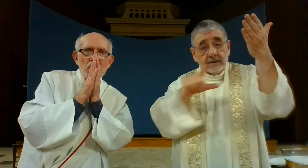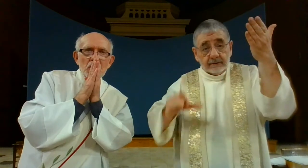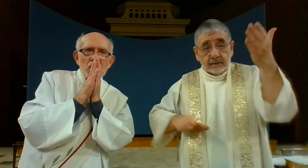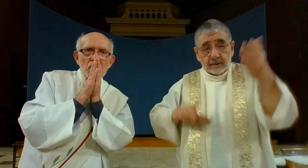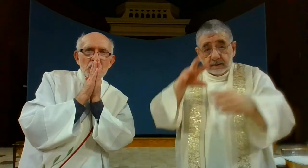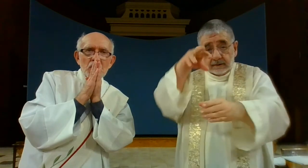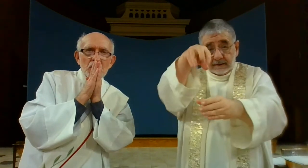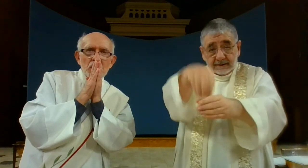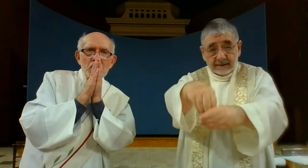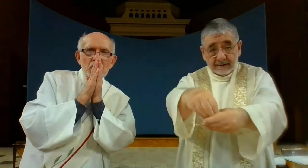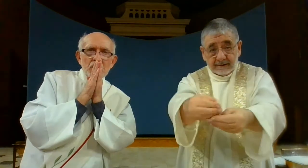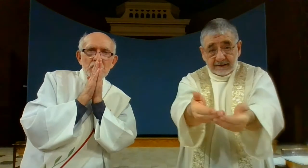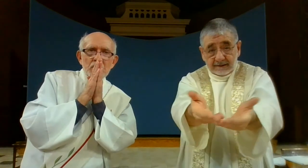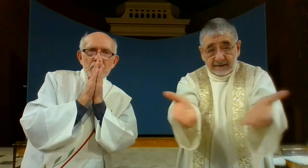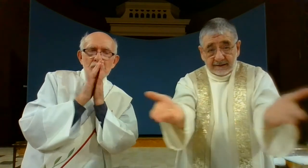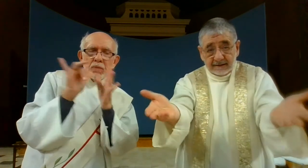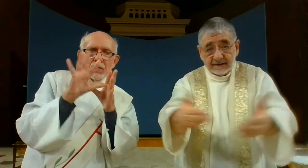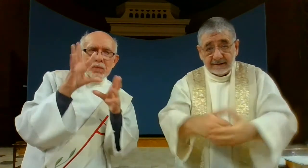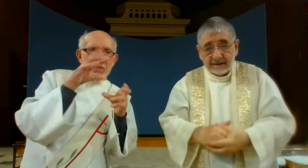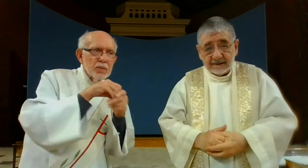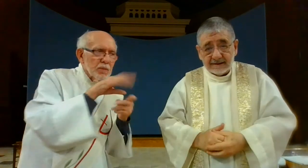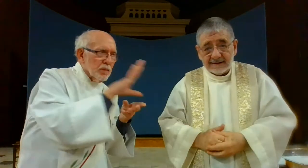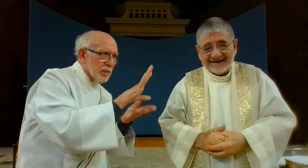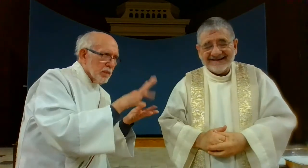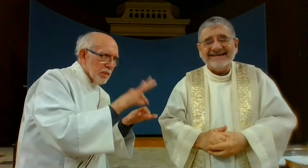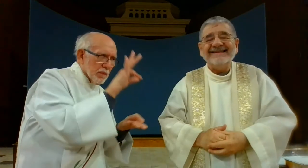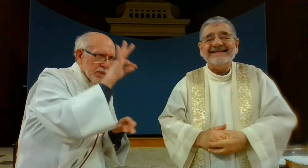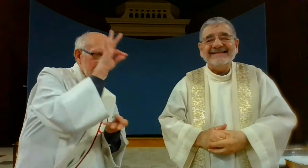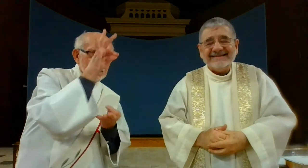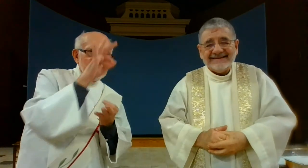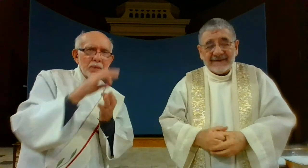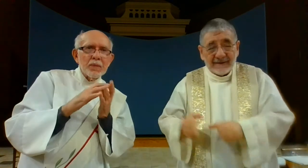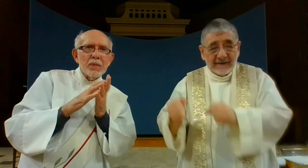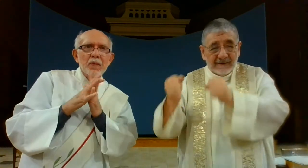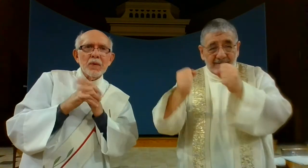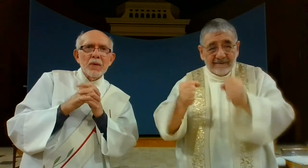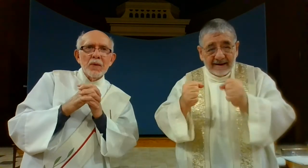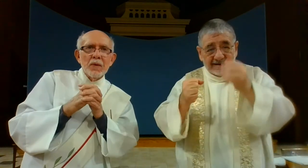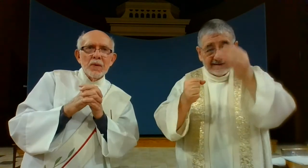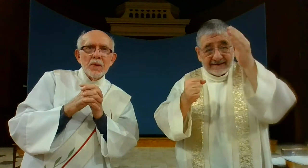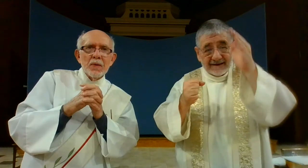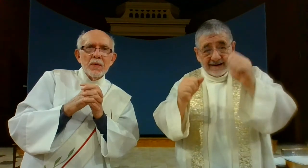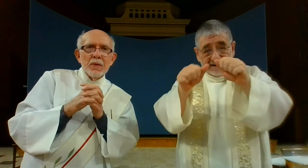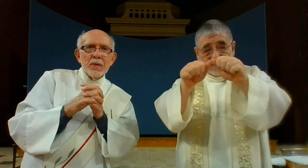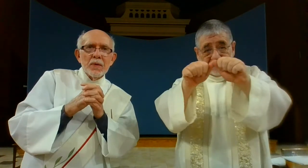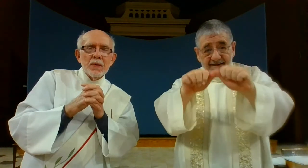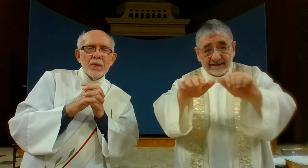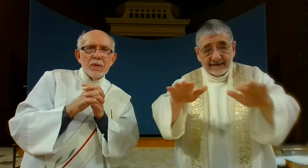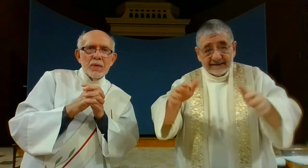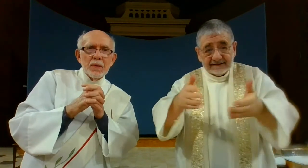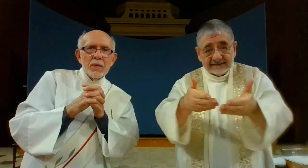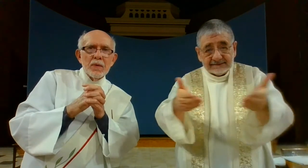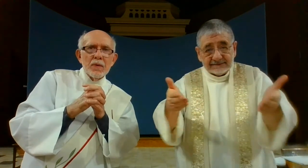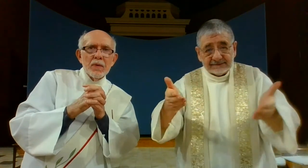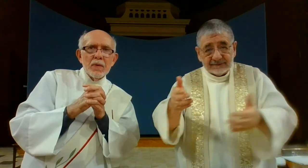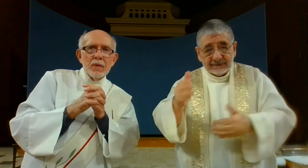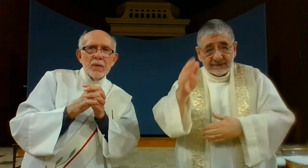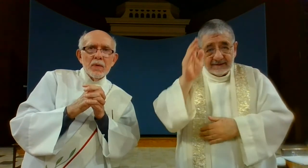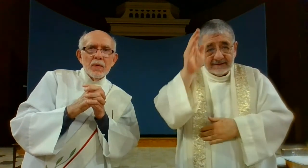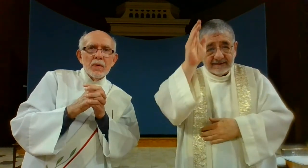The Lord be with you and with your spirit. May Almighty God bless us. In the name